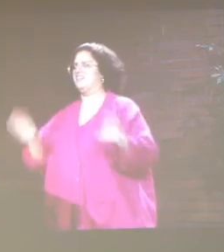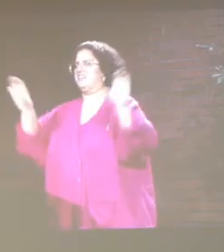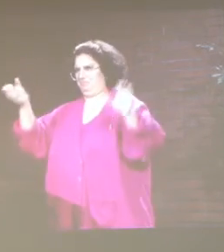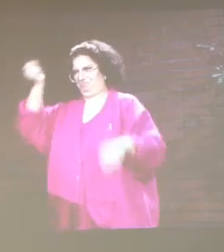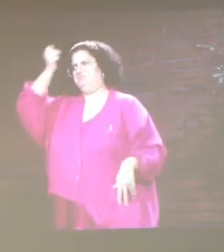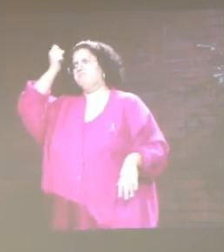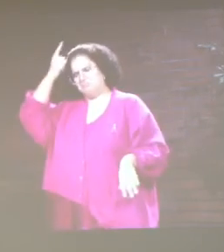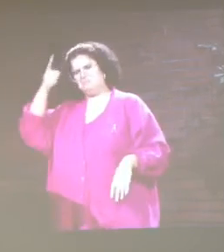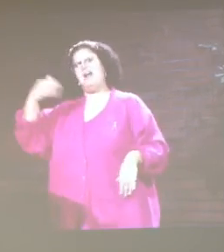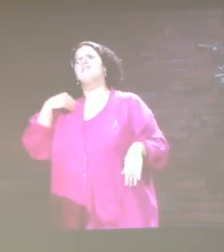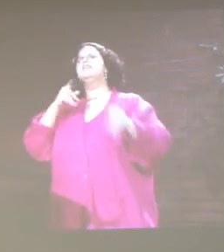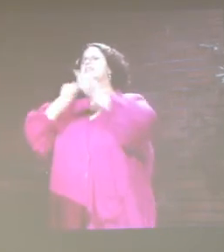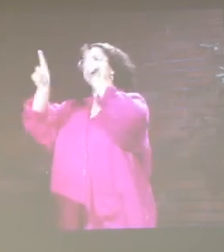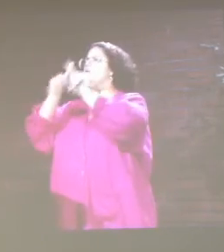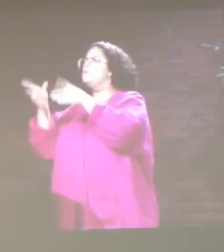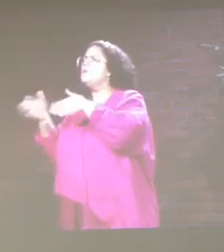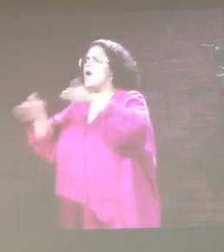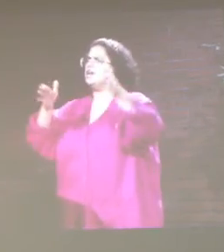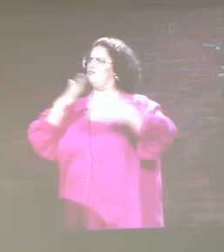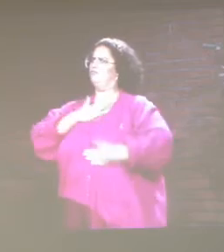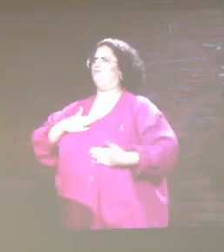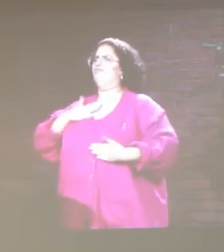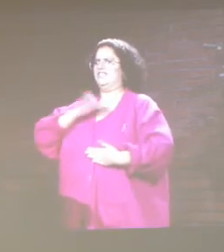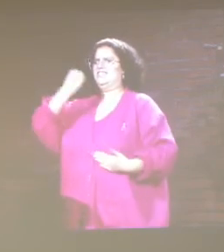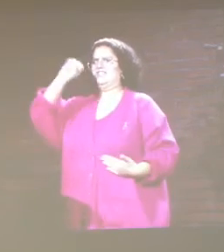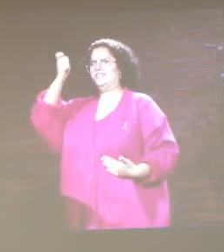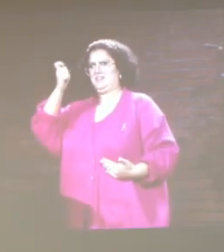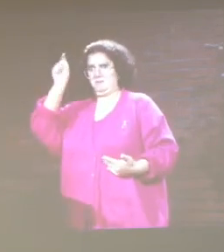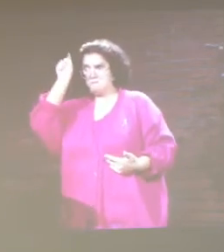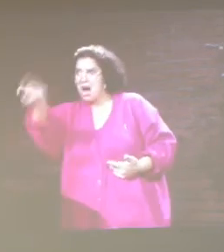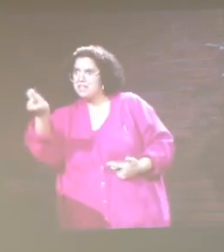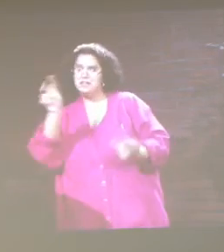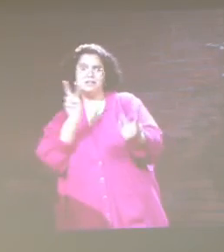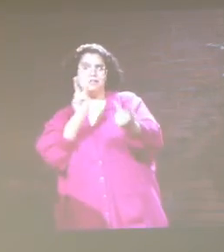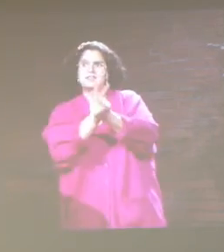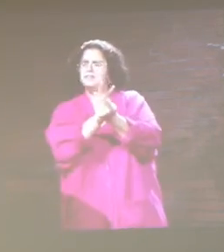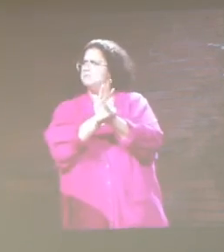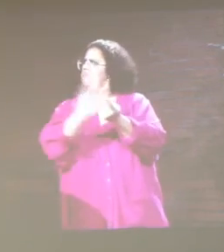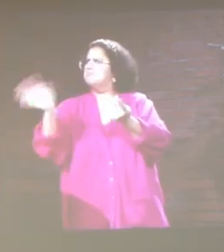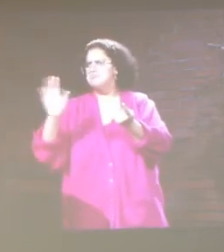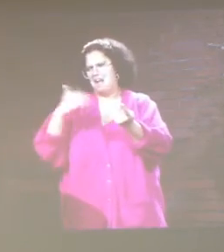is to always have safe sex. You need to practice having safe sex.